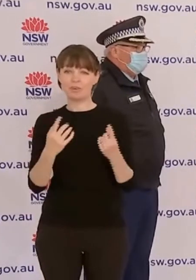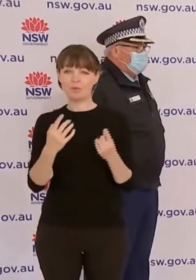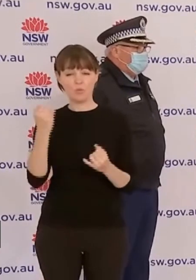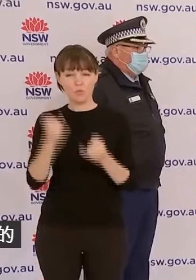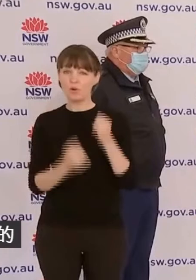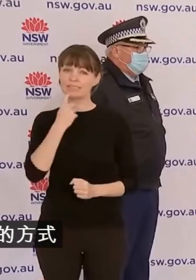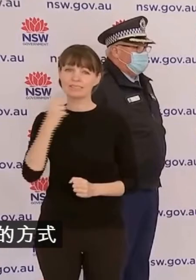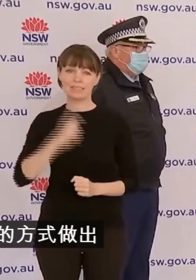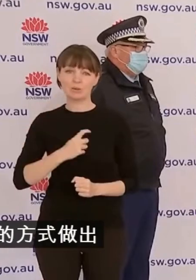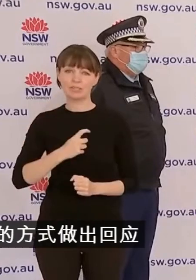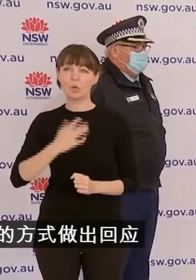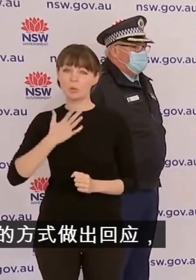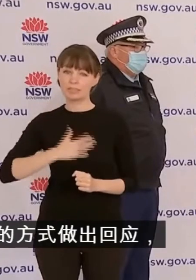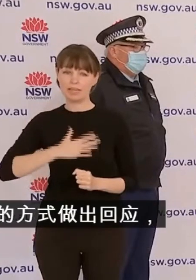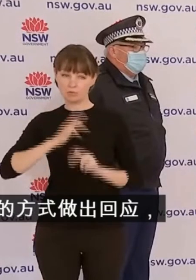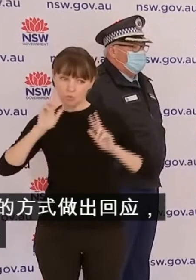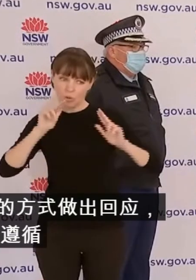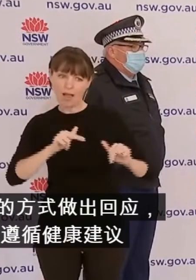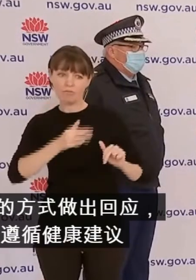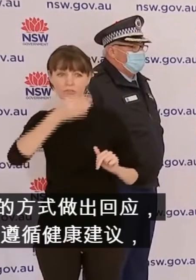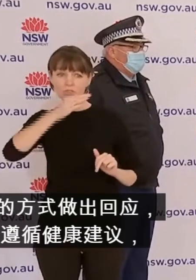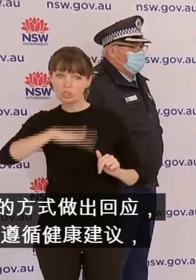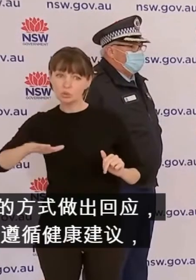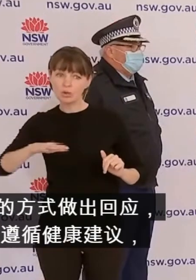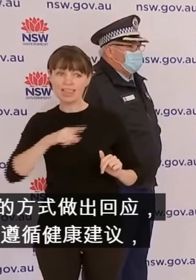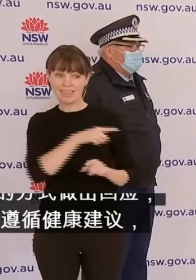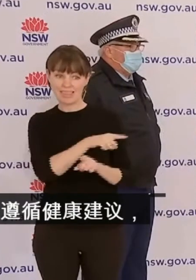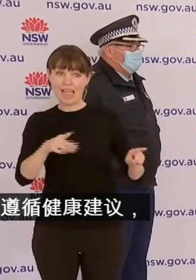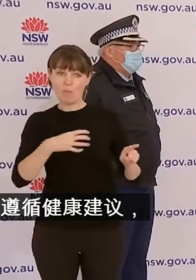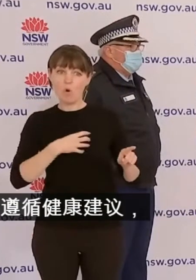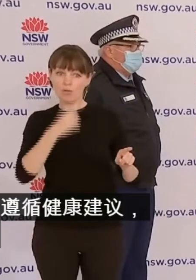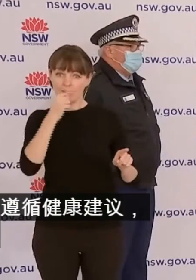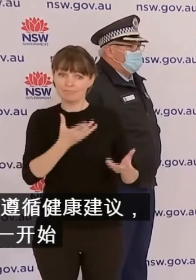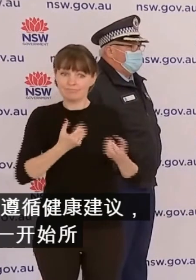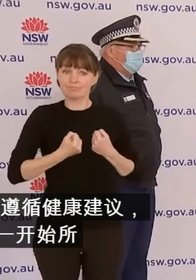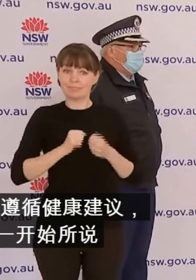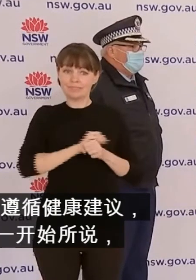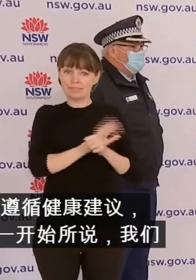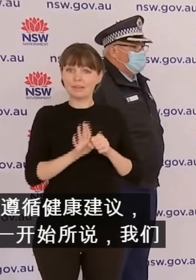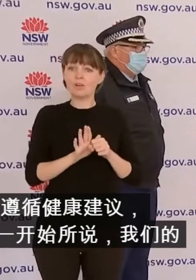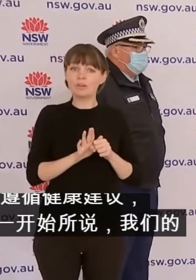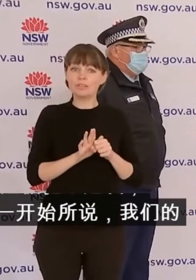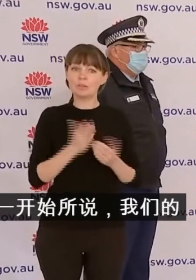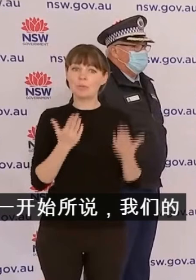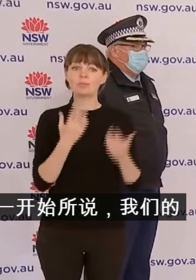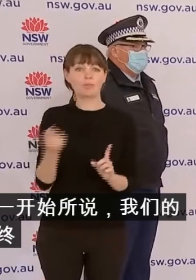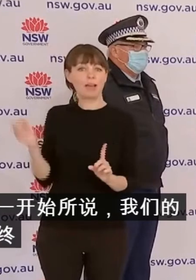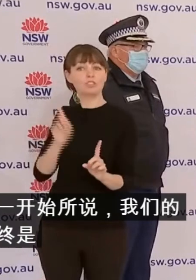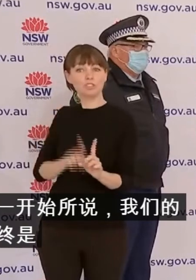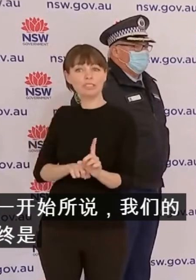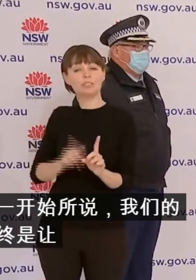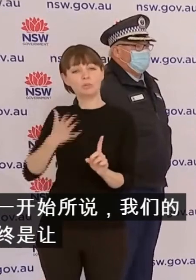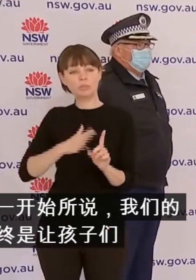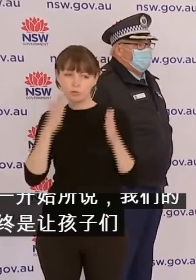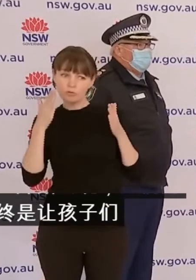way that respects that. And of course, we'll follow the health advice. But as I said from the outset, our priority would always